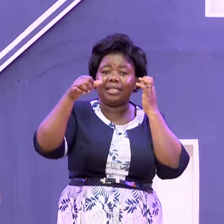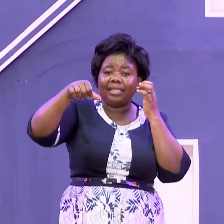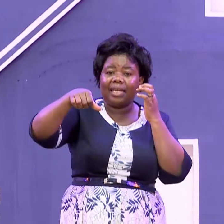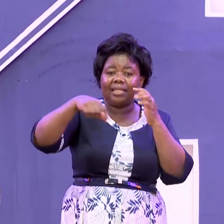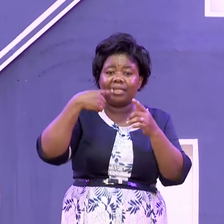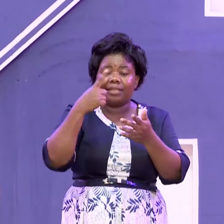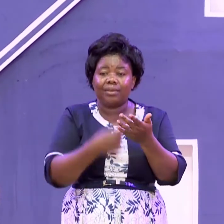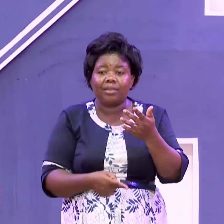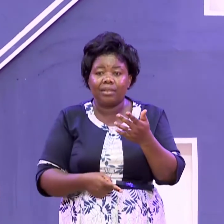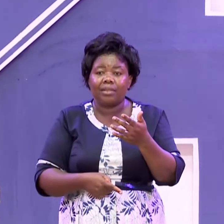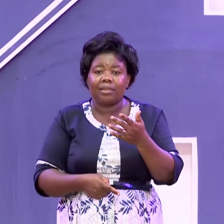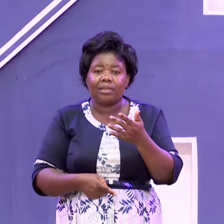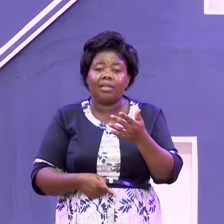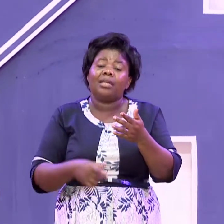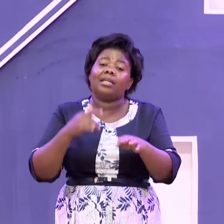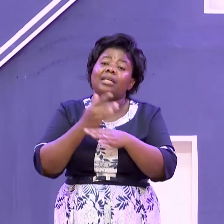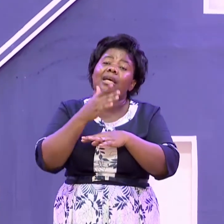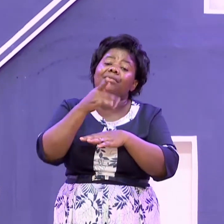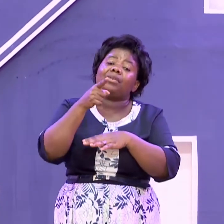Muromwe ndagamba. Then you shall call.